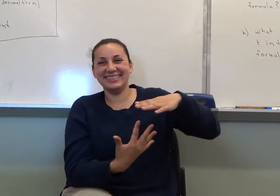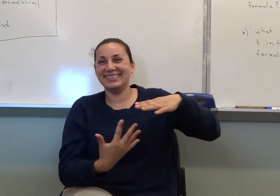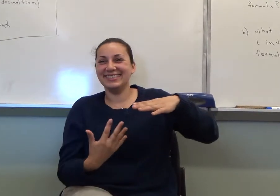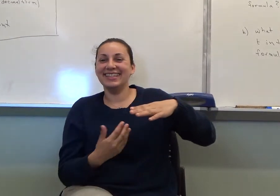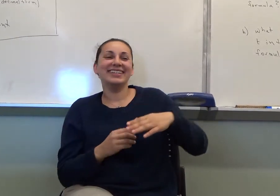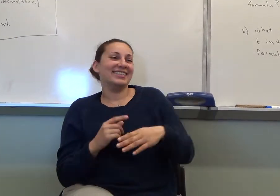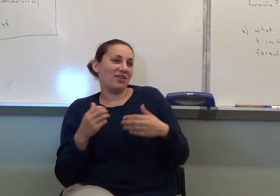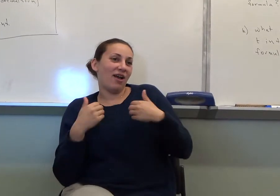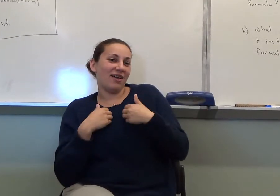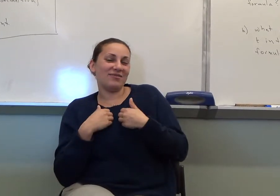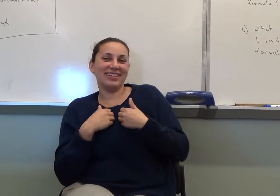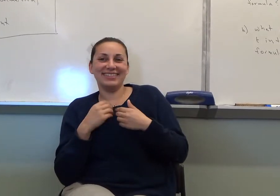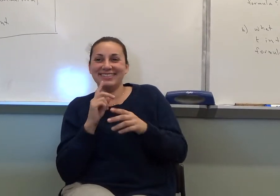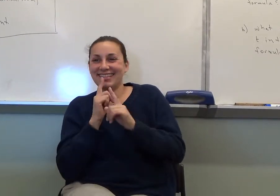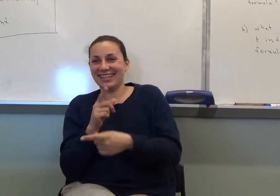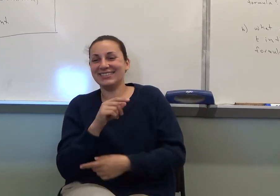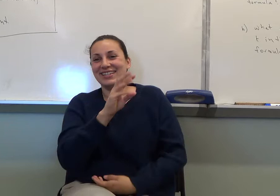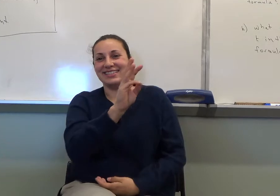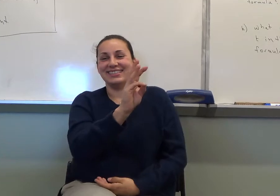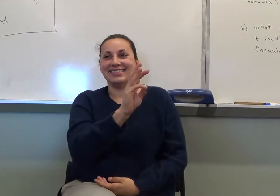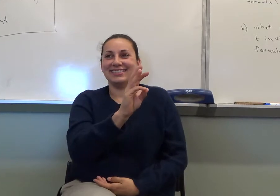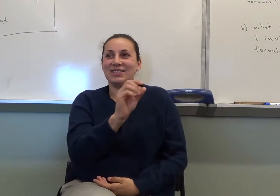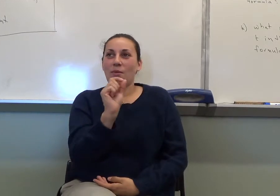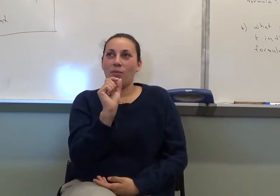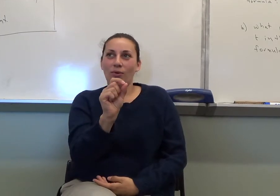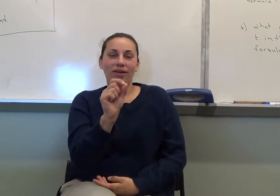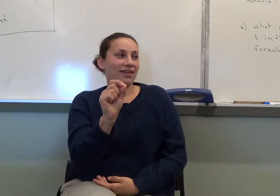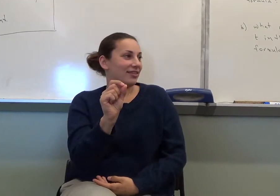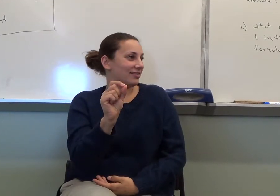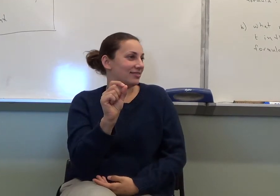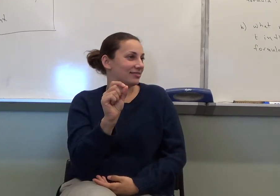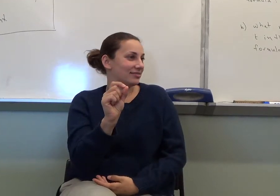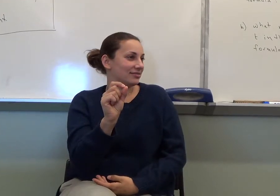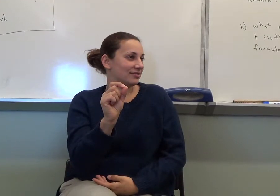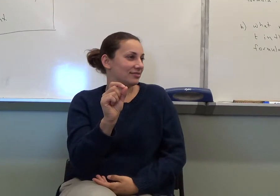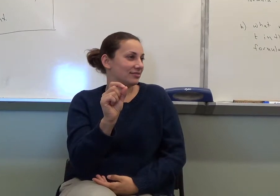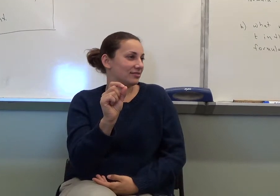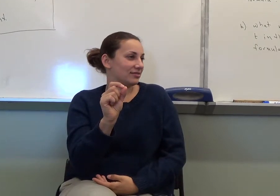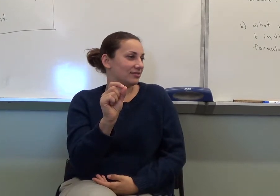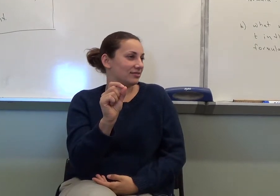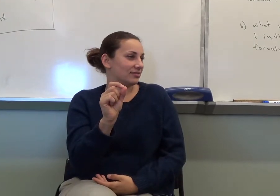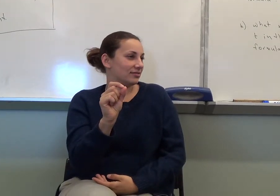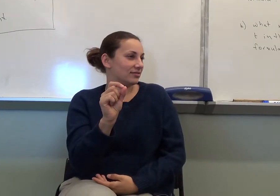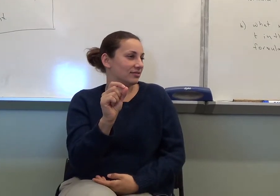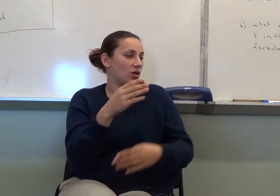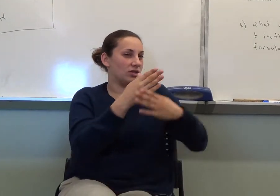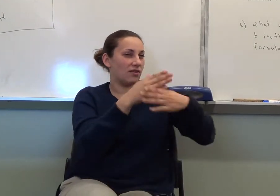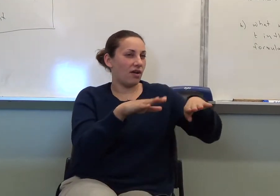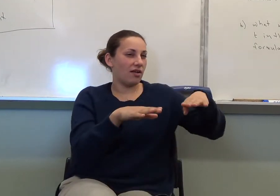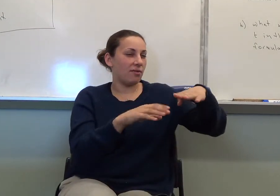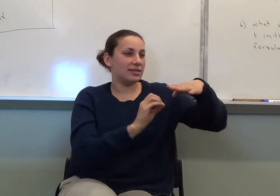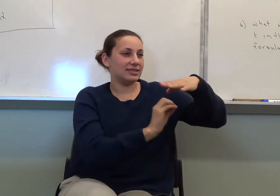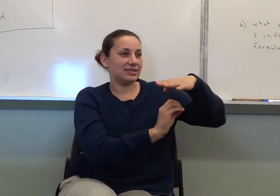6 point, You divide that as 0.68. 0.68.